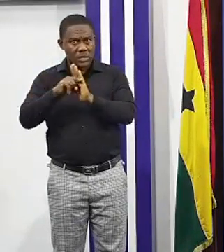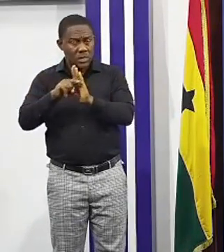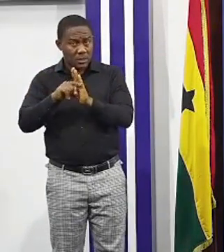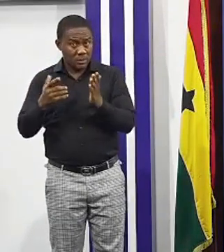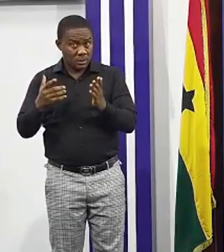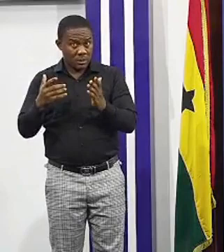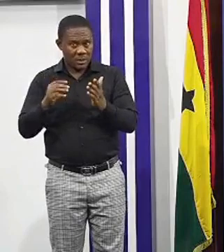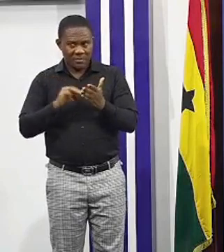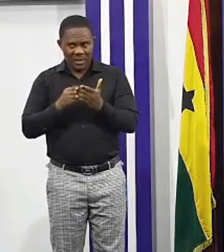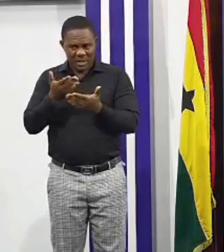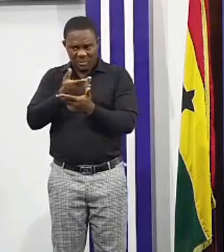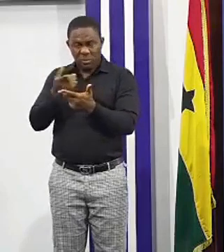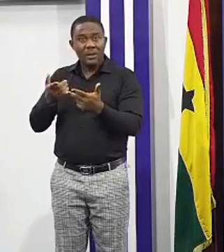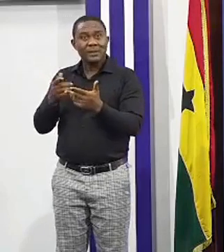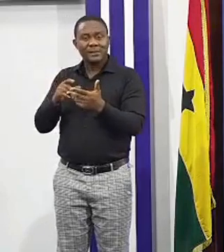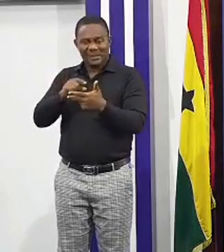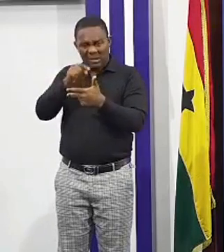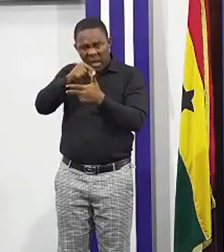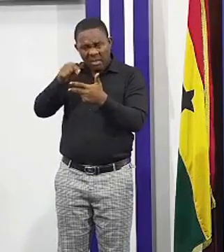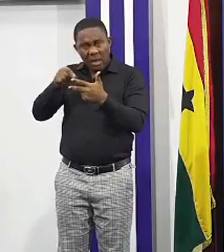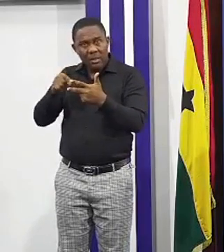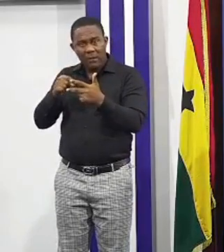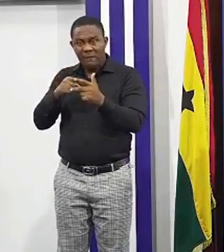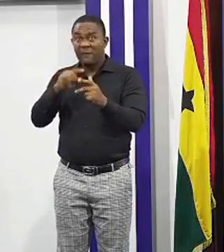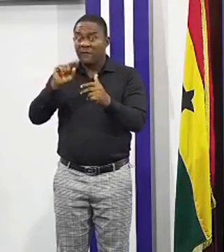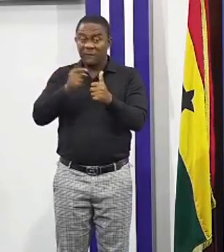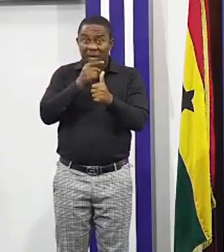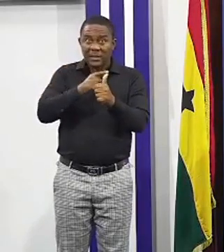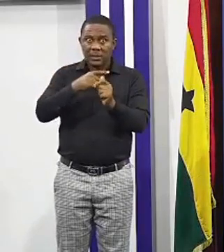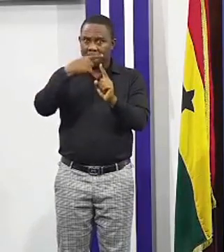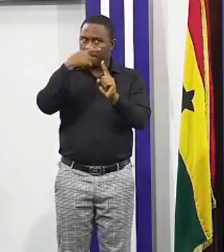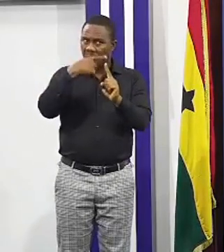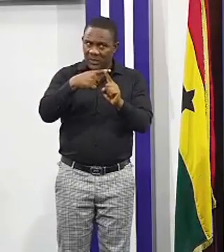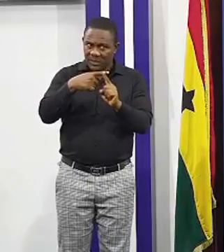tested 3 times, the first positive test and 2 negatives.